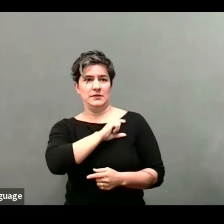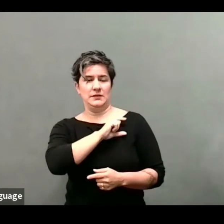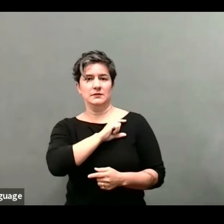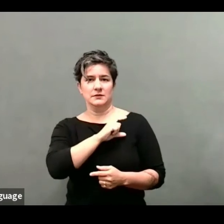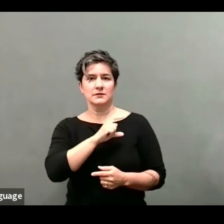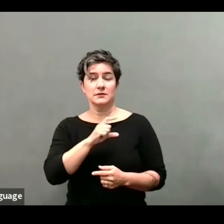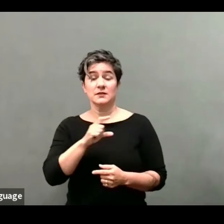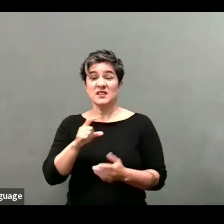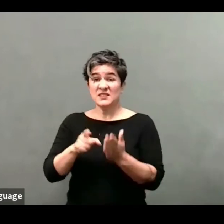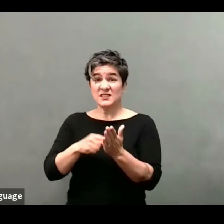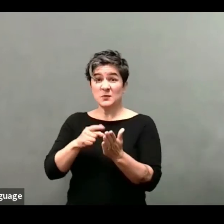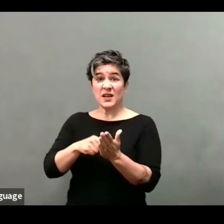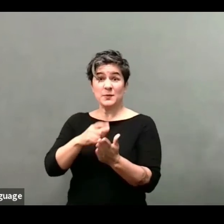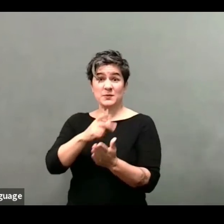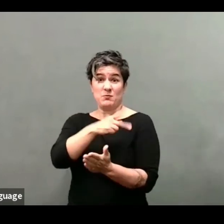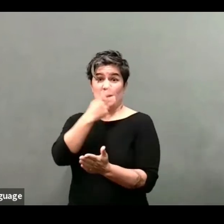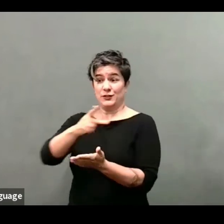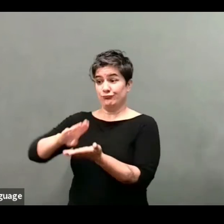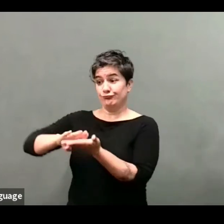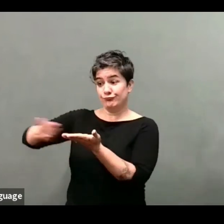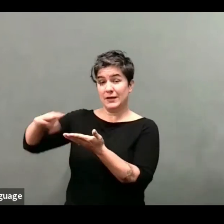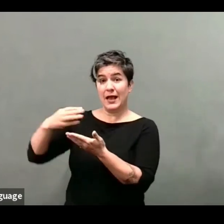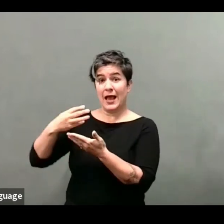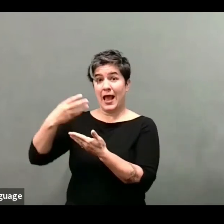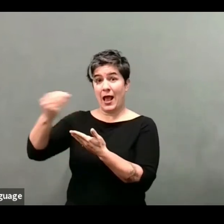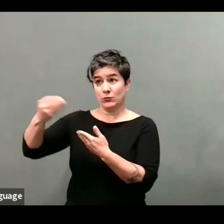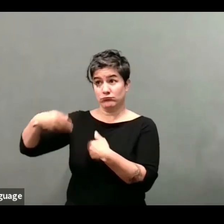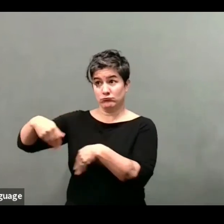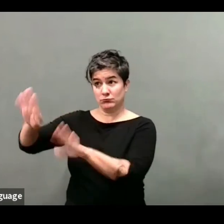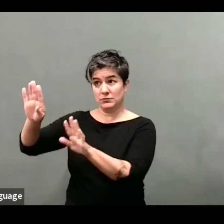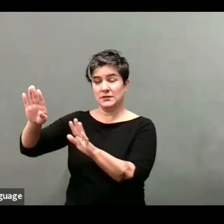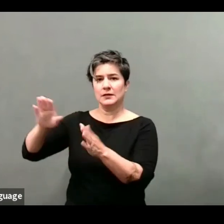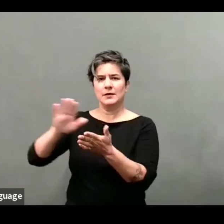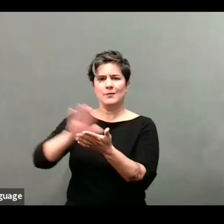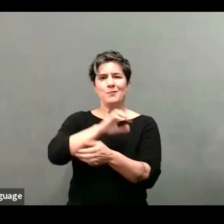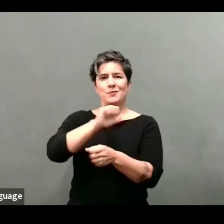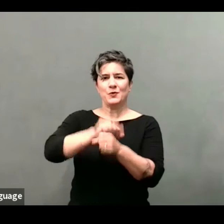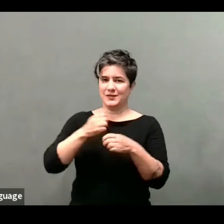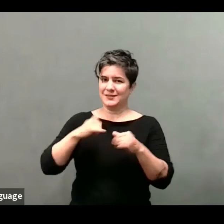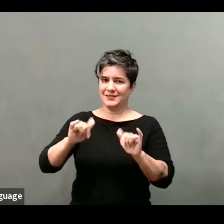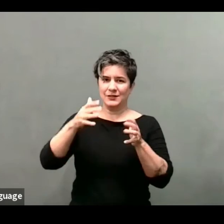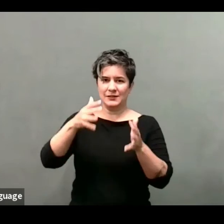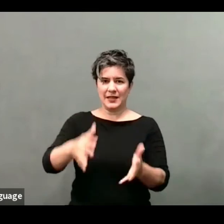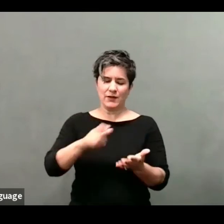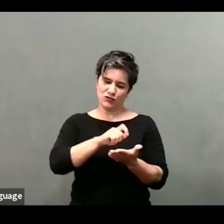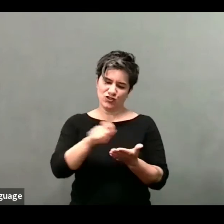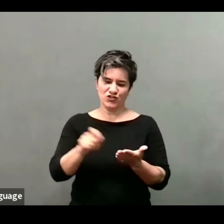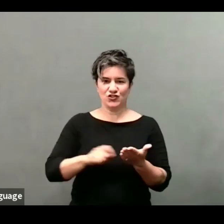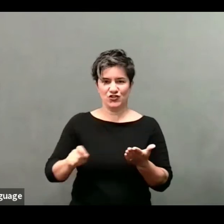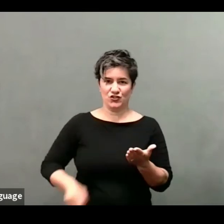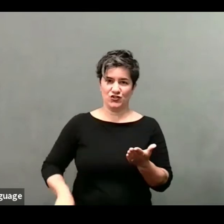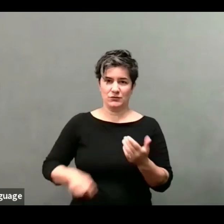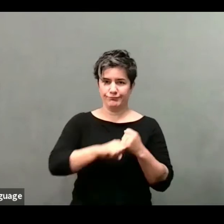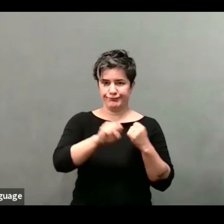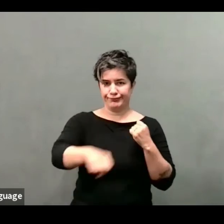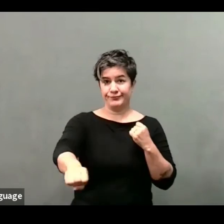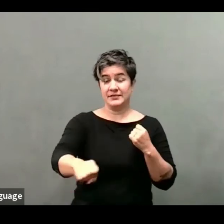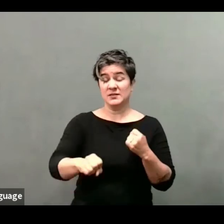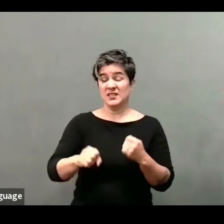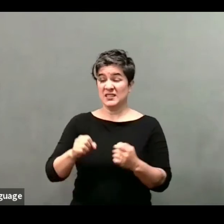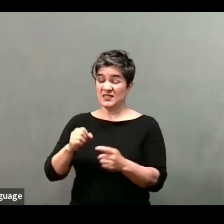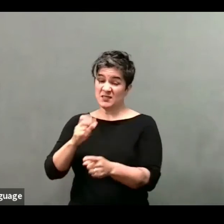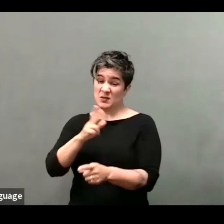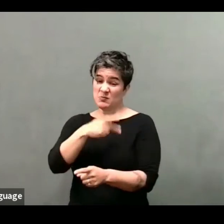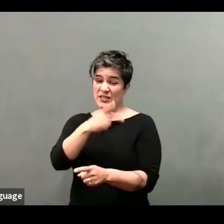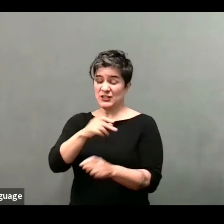be discharged before the paperwork and stuff is done, but it's typically at least a few hours that the patient is there, and it may be much